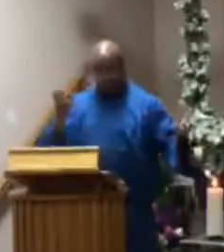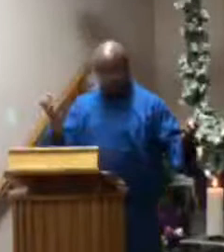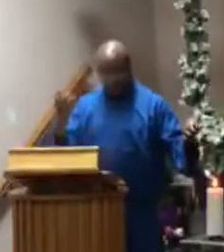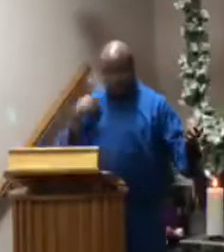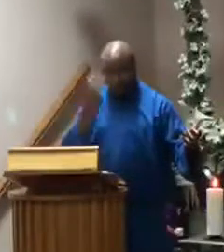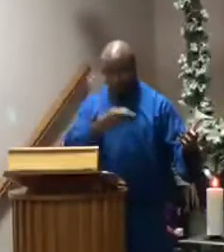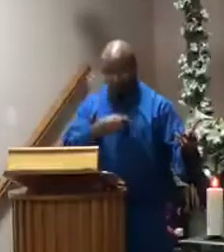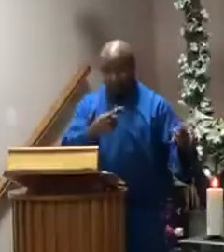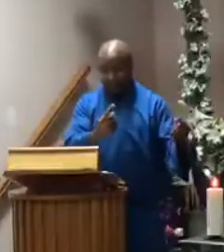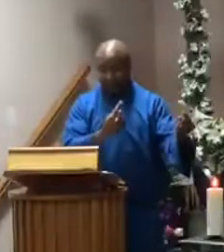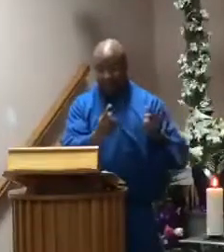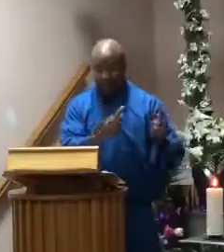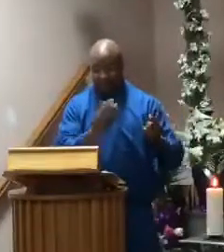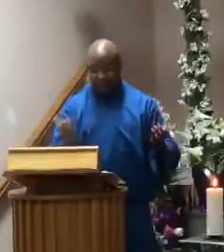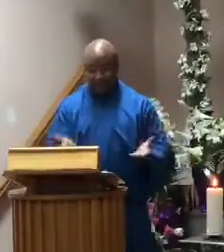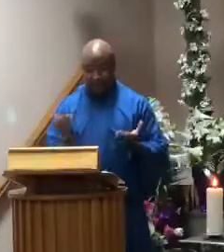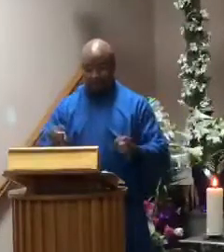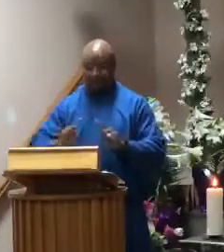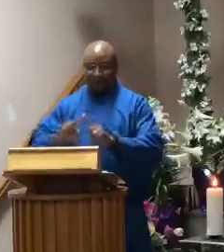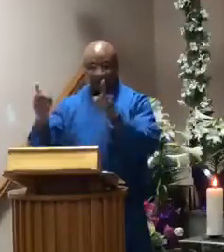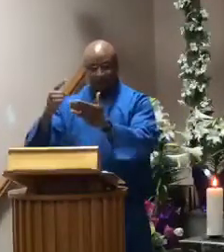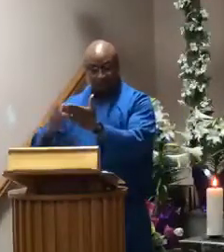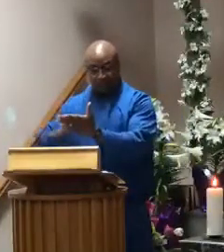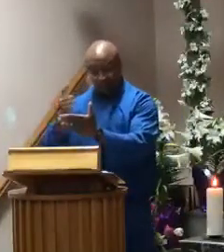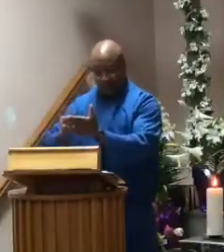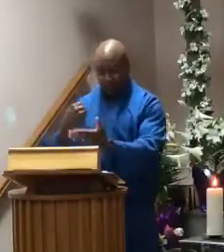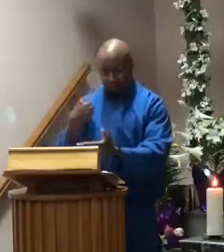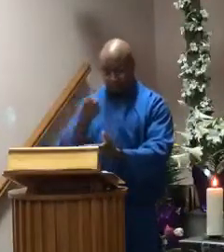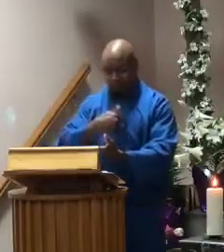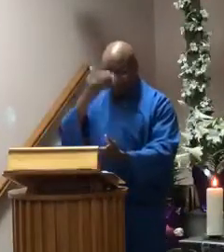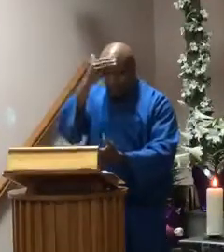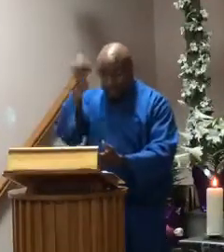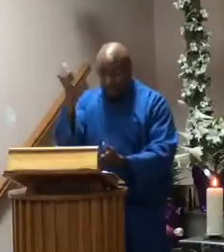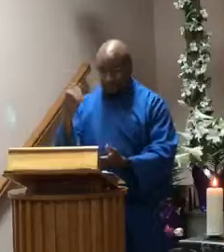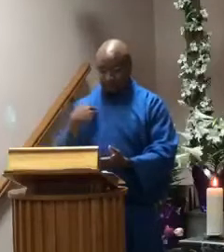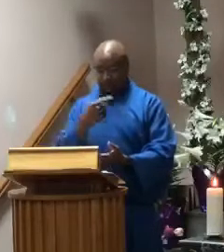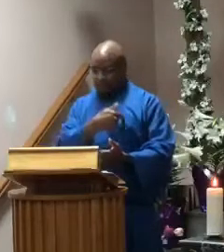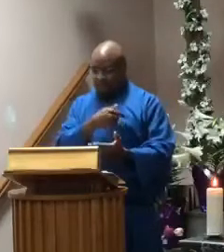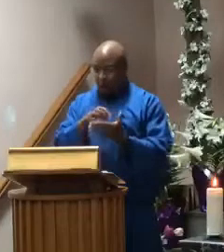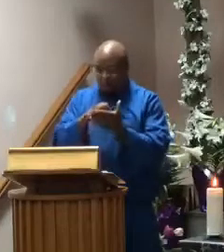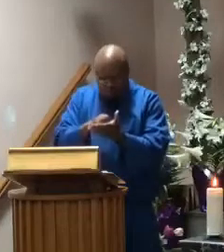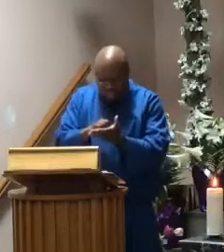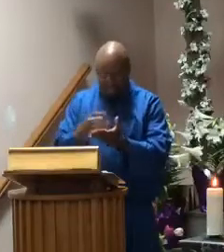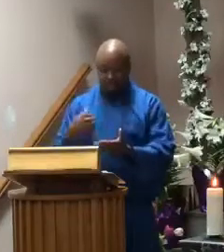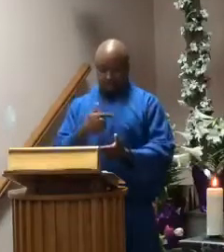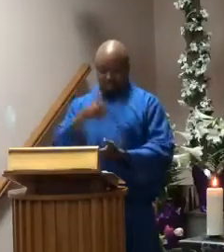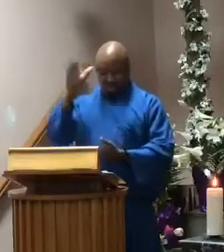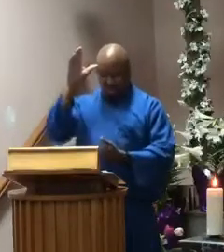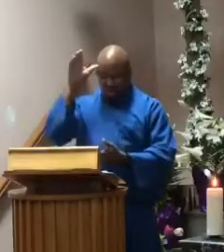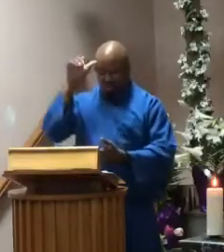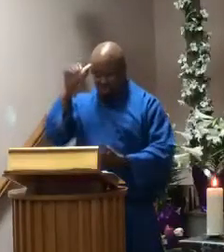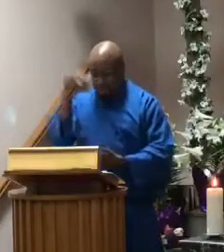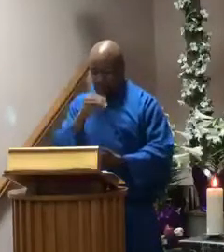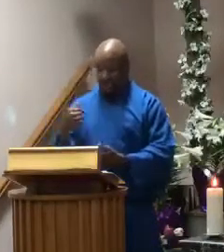people, therefore we came here. But sometimes we forget that we are weak,